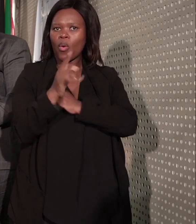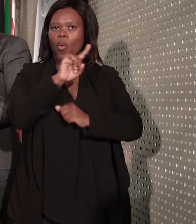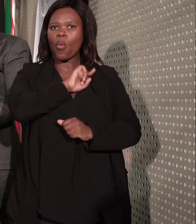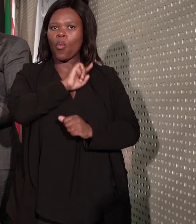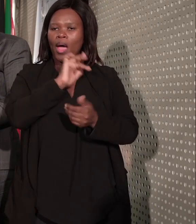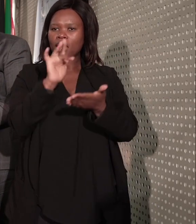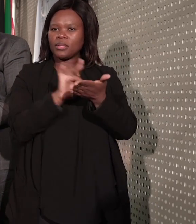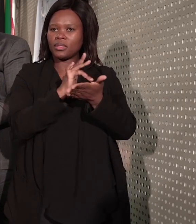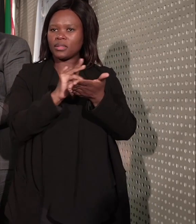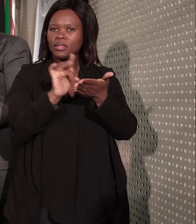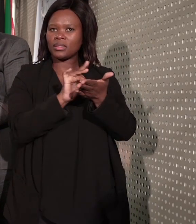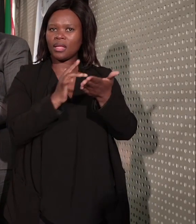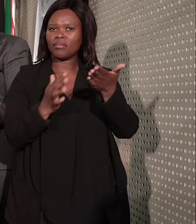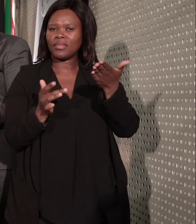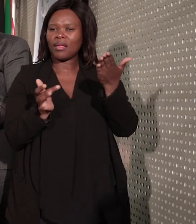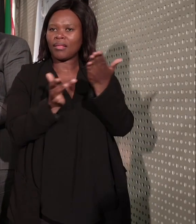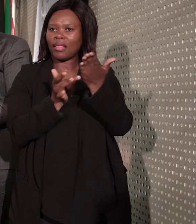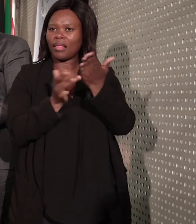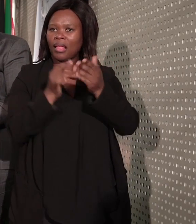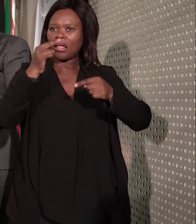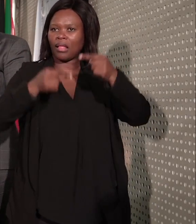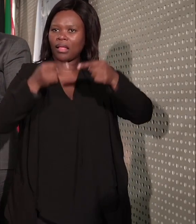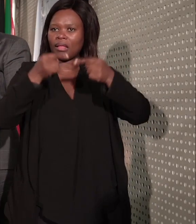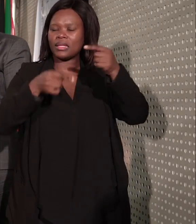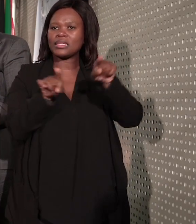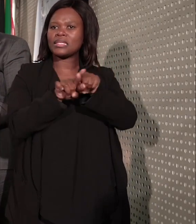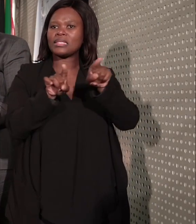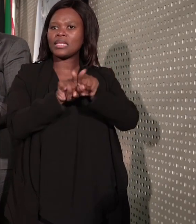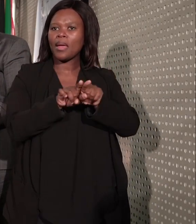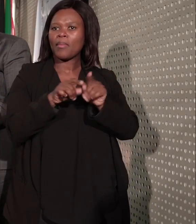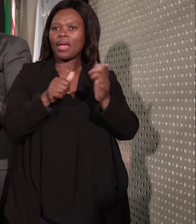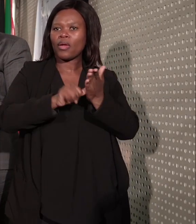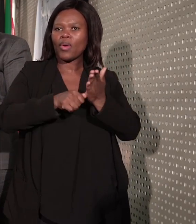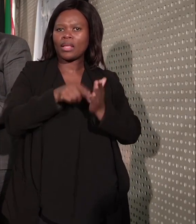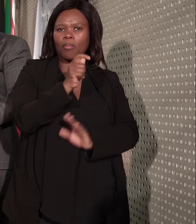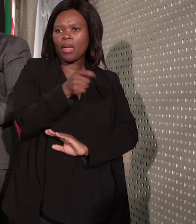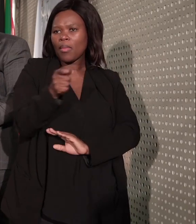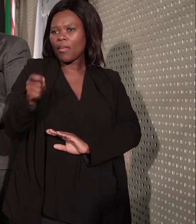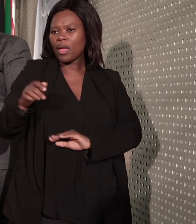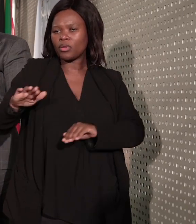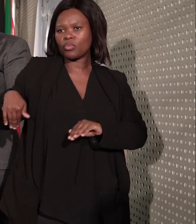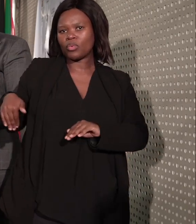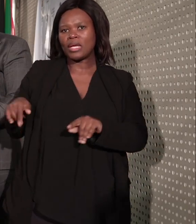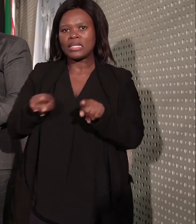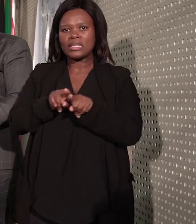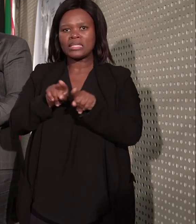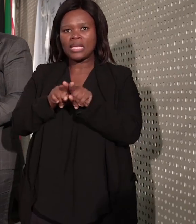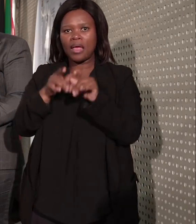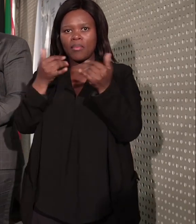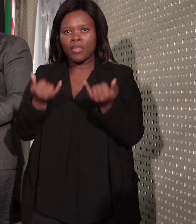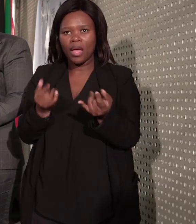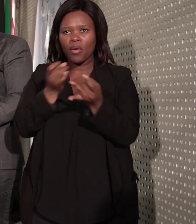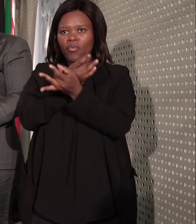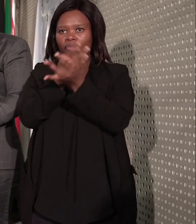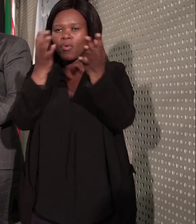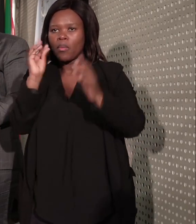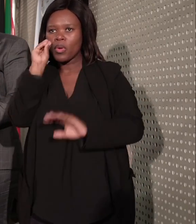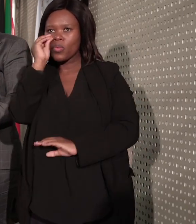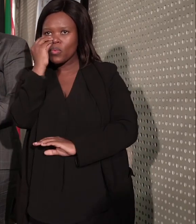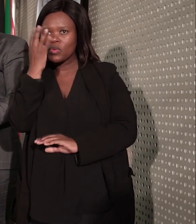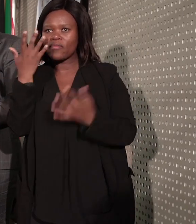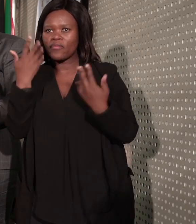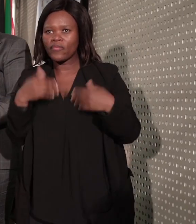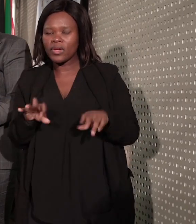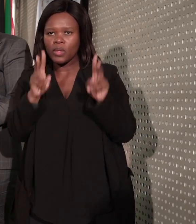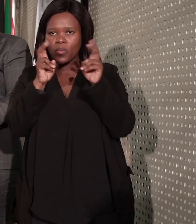we are seeing and the non-payment that is continuing? As we've seen reports making the rounds, are they legit, or